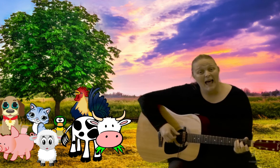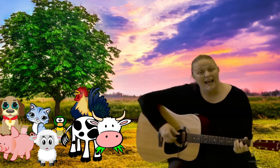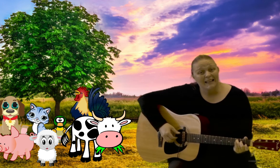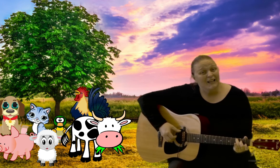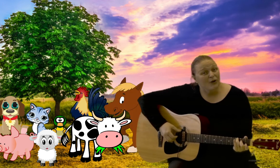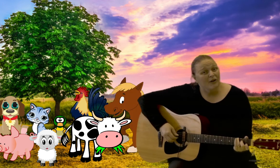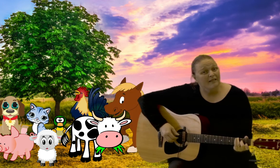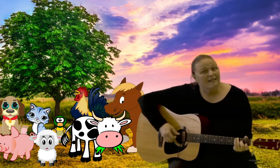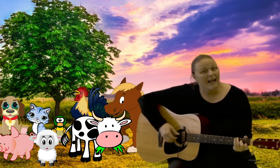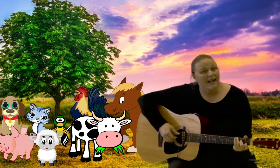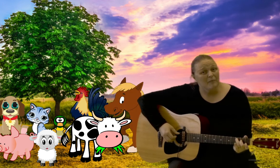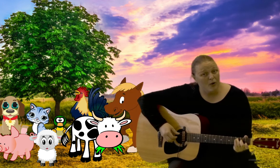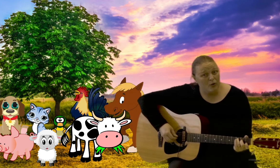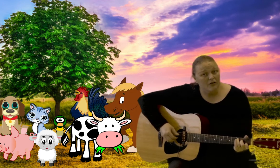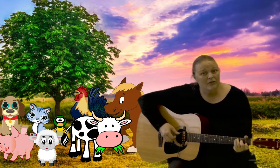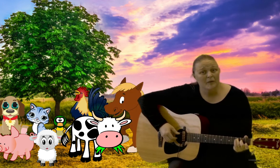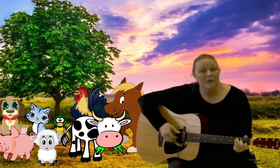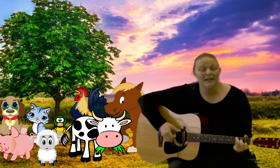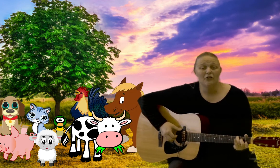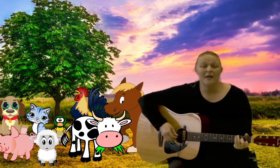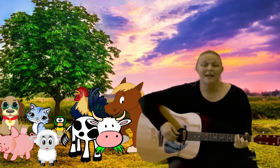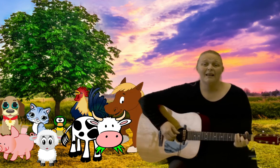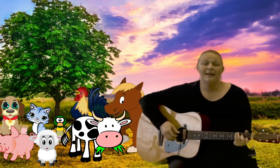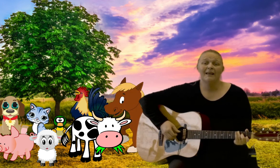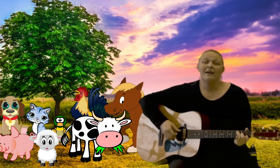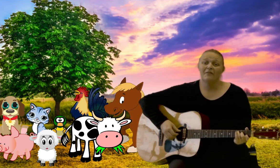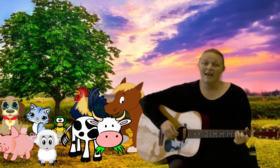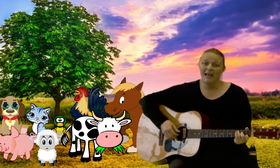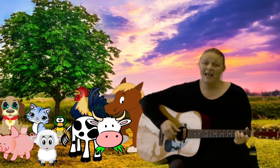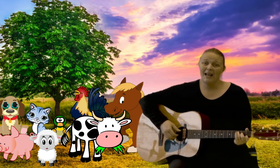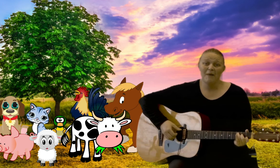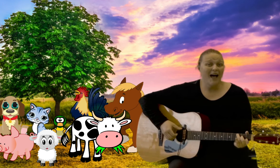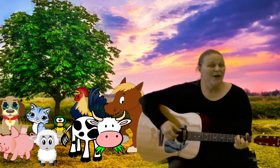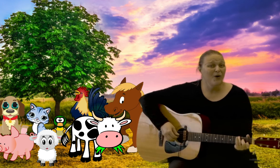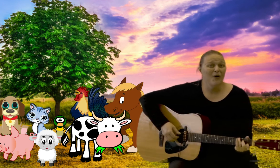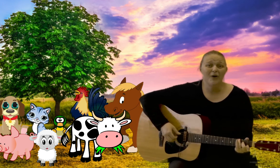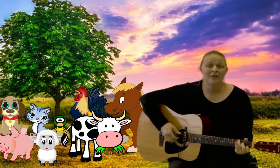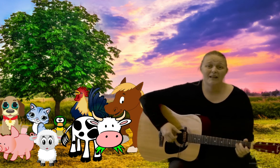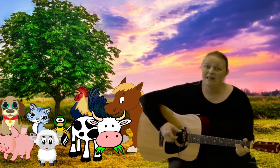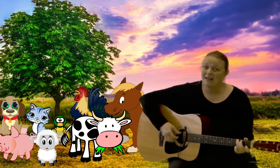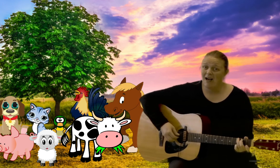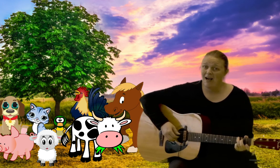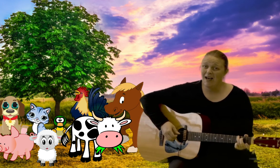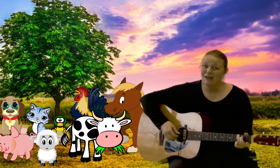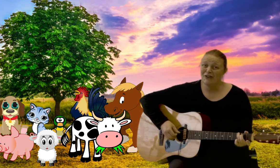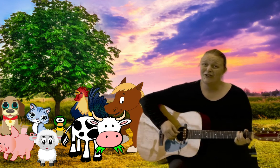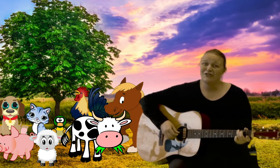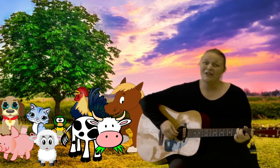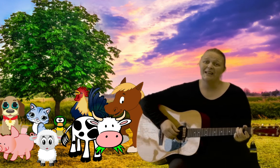Had a little horse, and my horse pleased me. Fed my horse neath yonder tree.